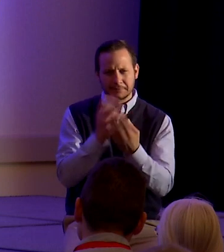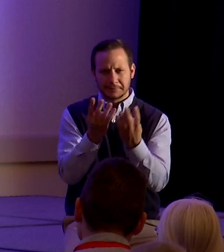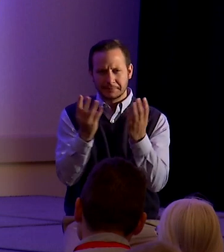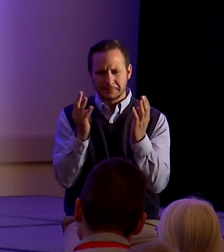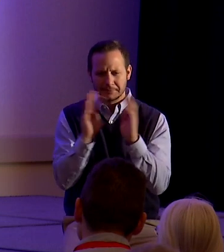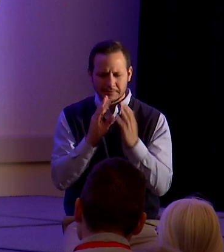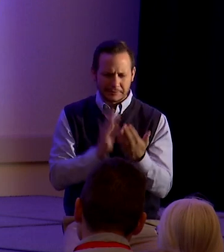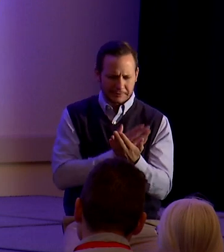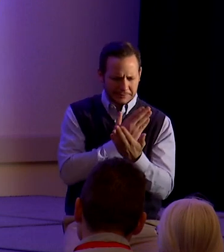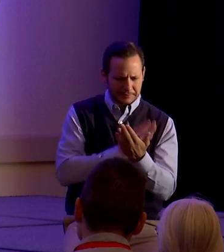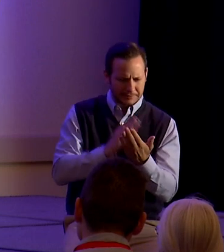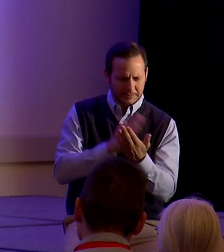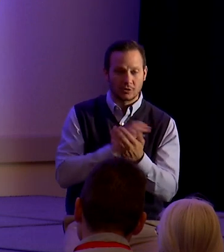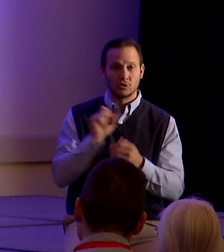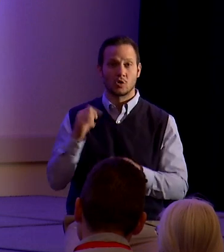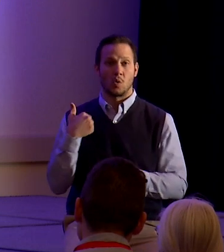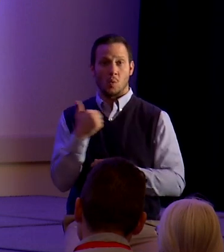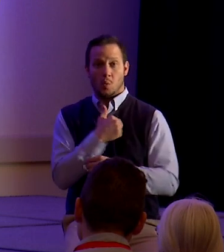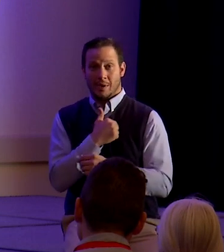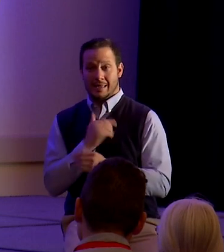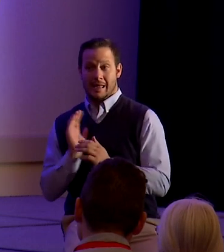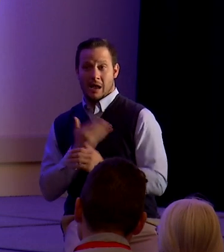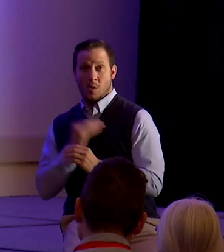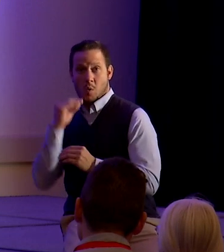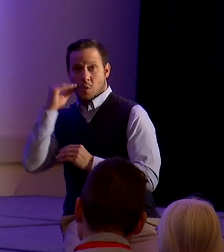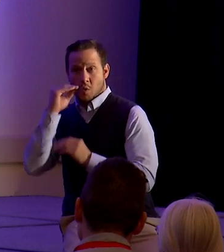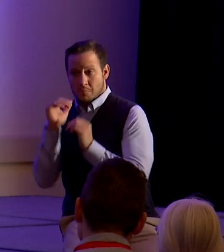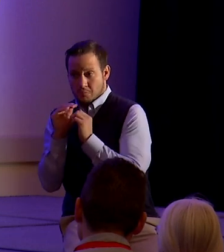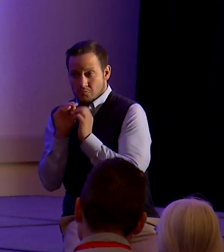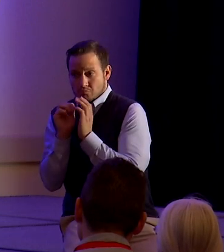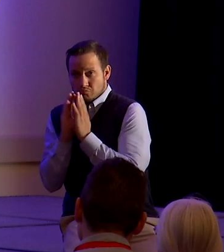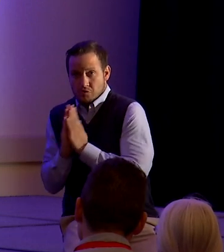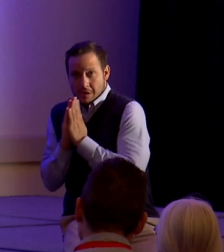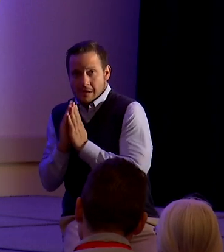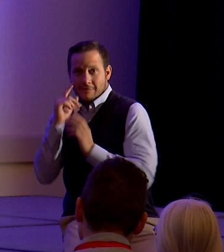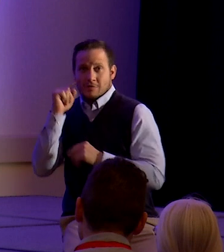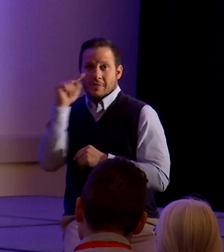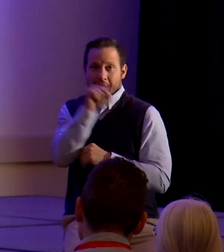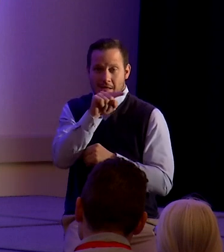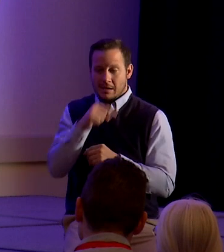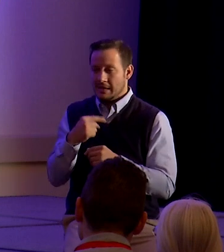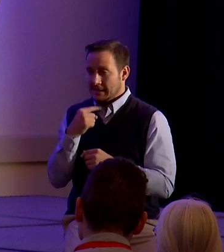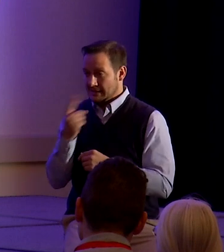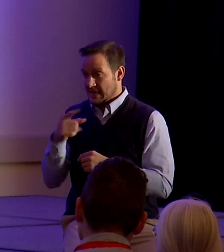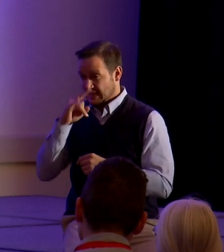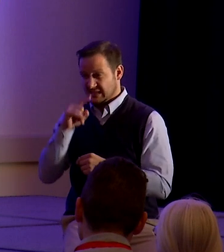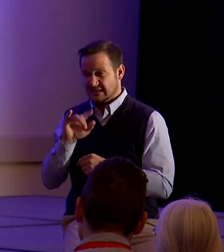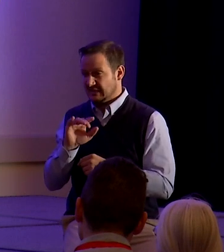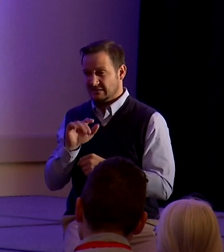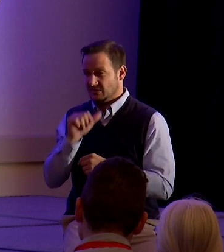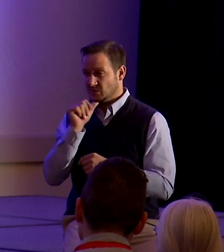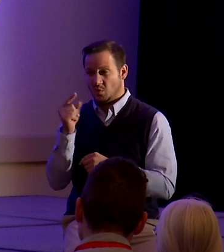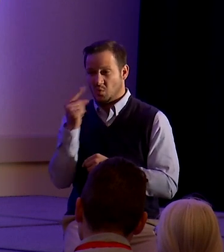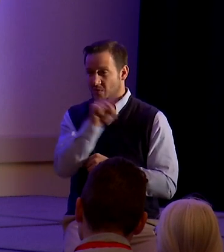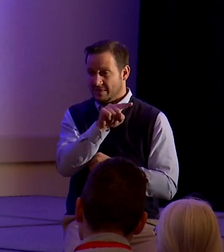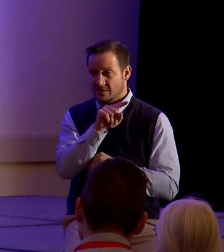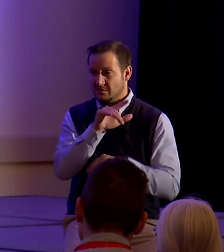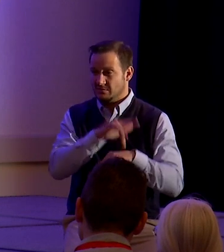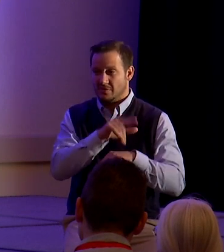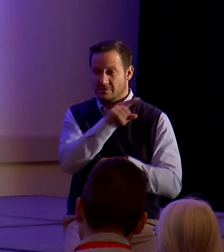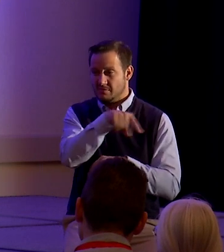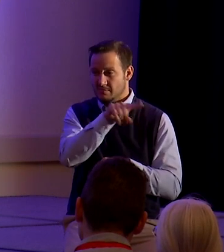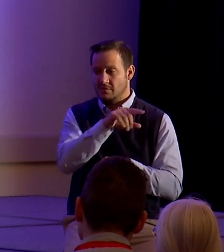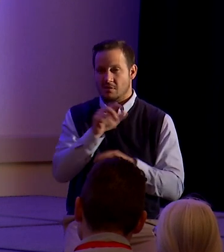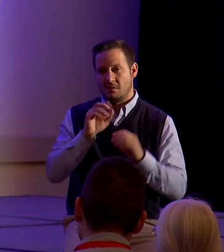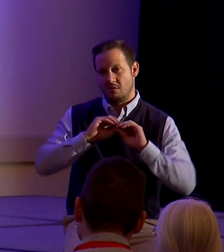everything. So we would pray for them through our window and tell our kids to stay away, because obviously they